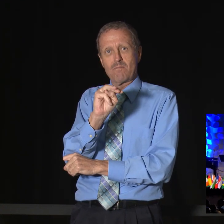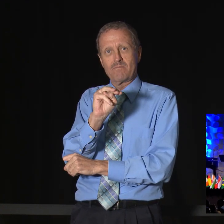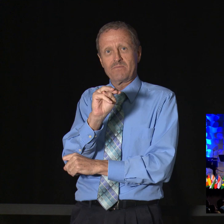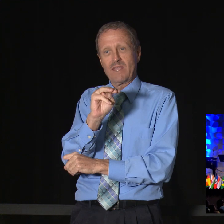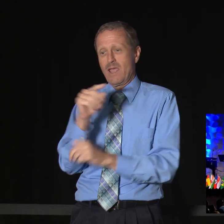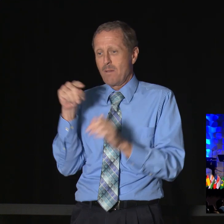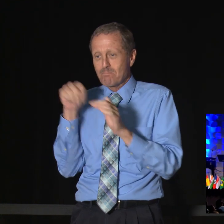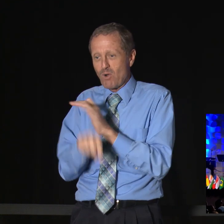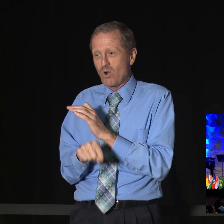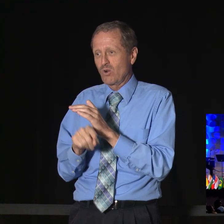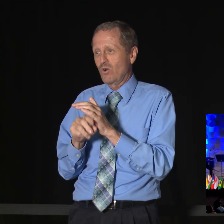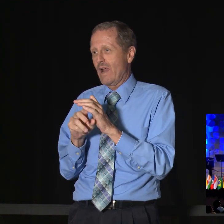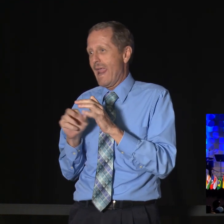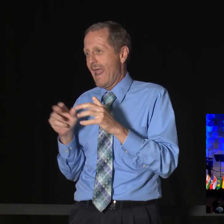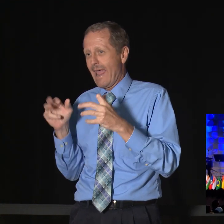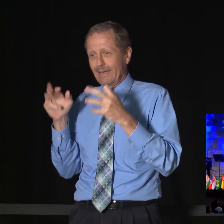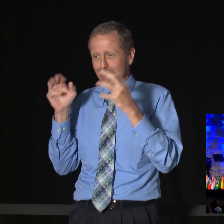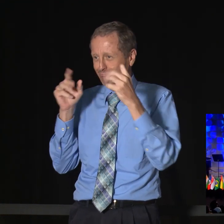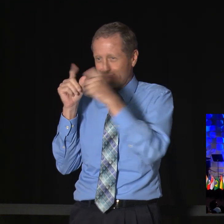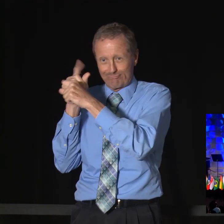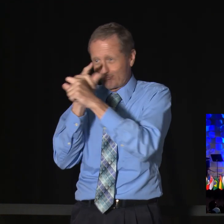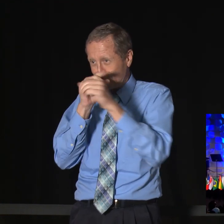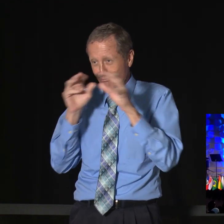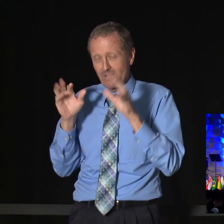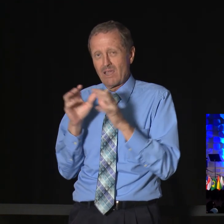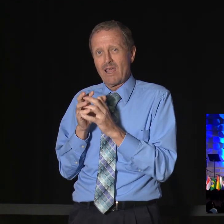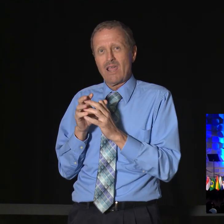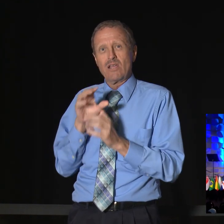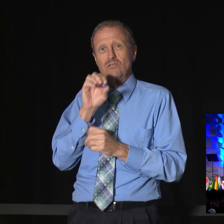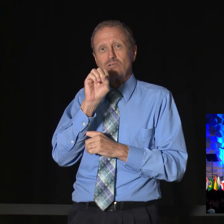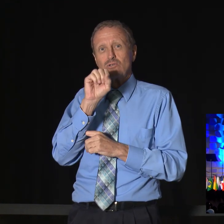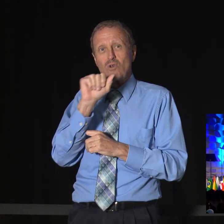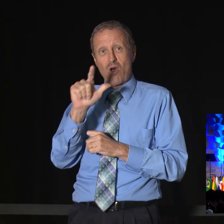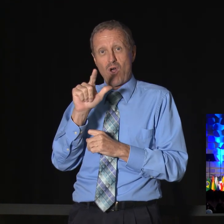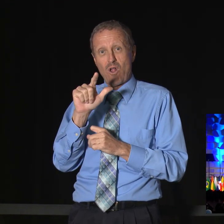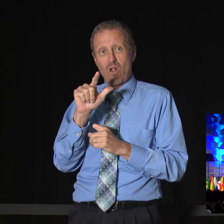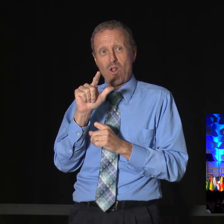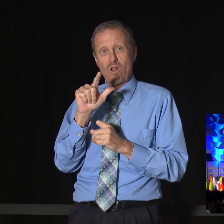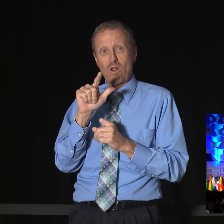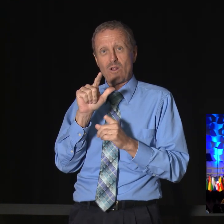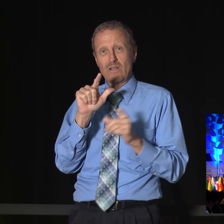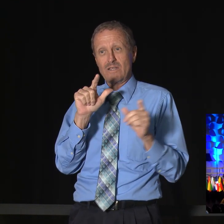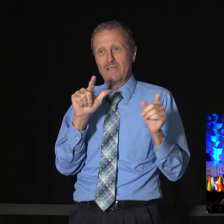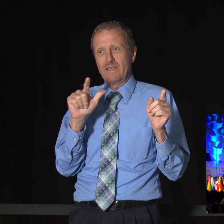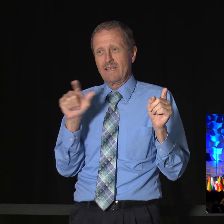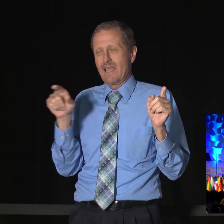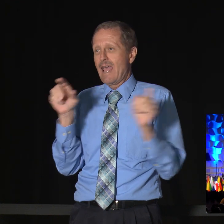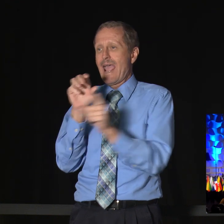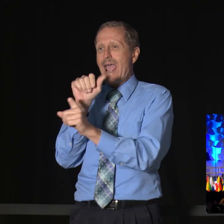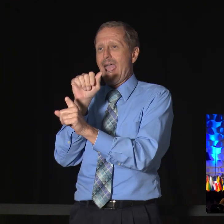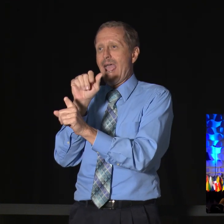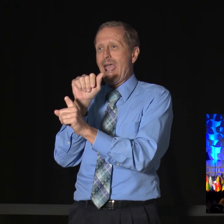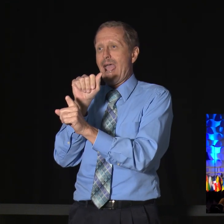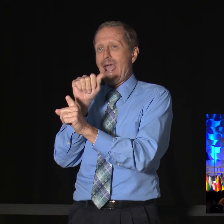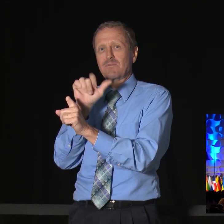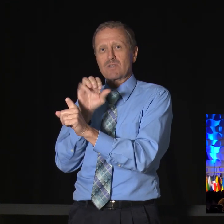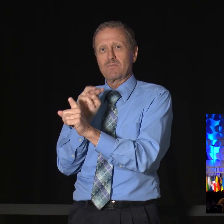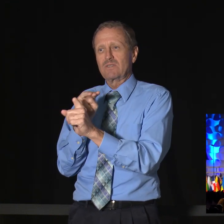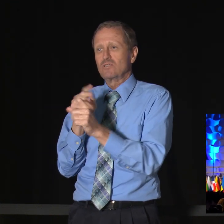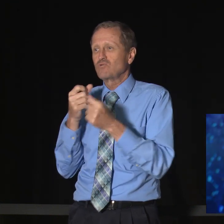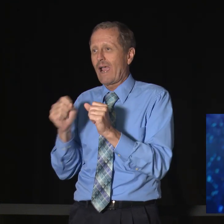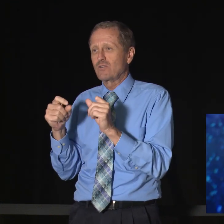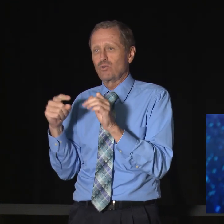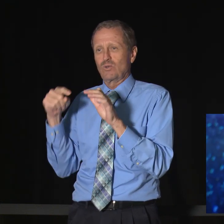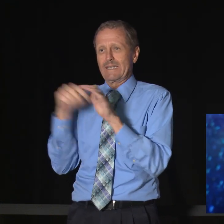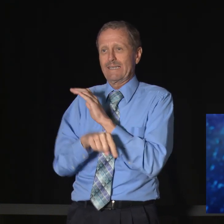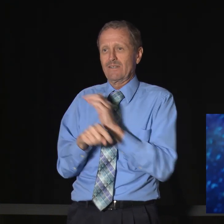Murder and intrigue. Saul's attempted murders of David. Absalom's attempted murder of